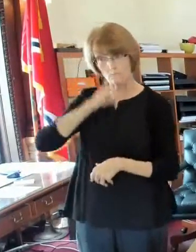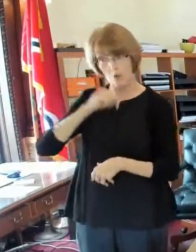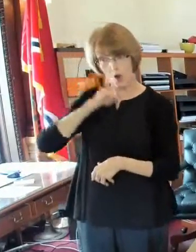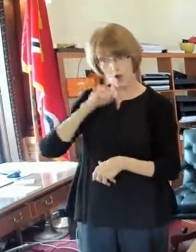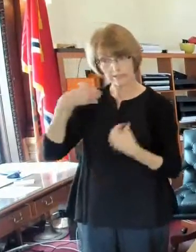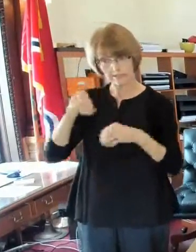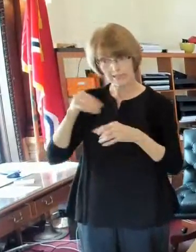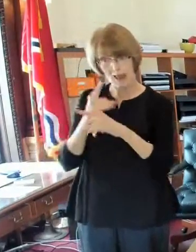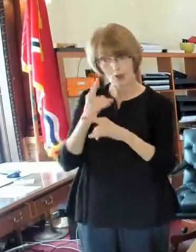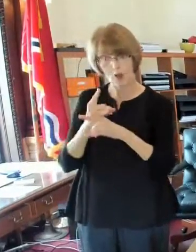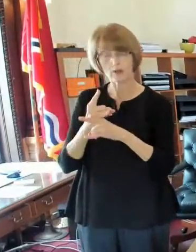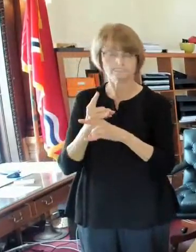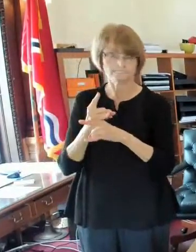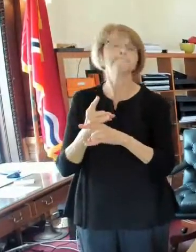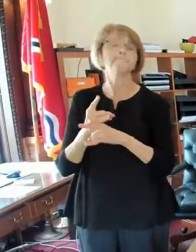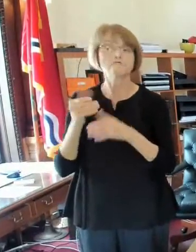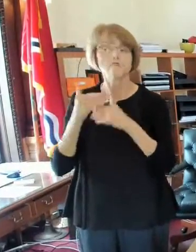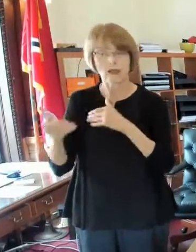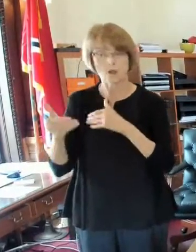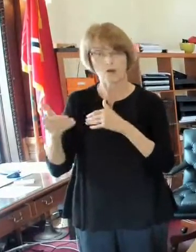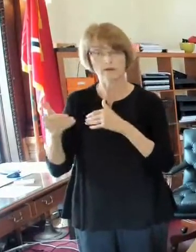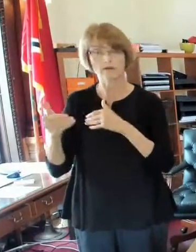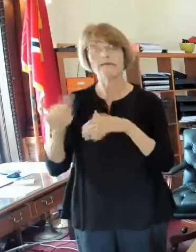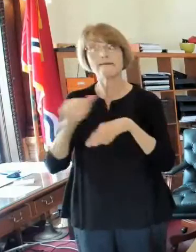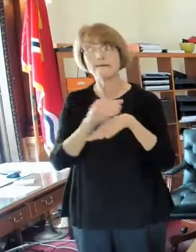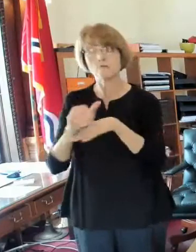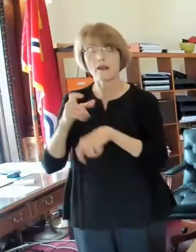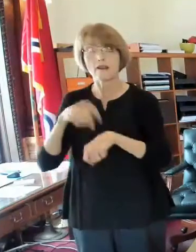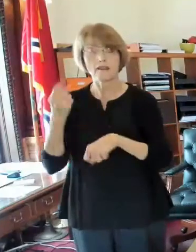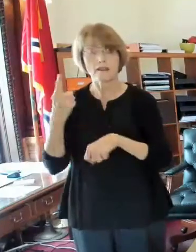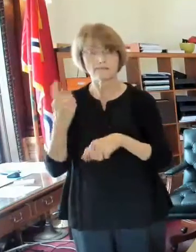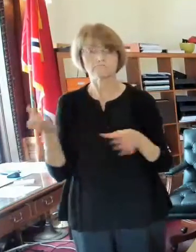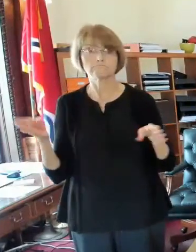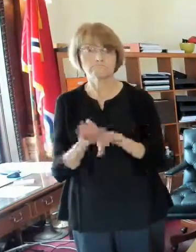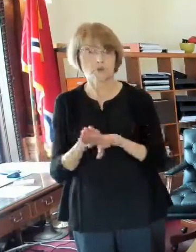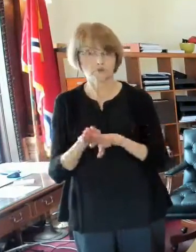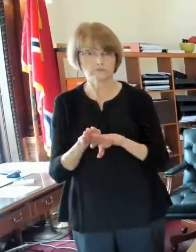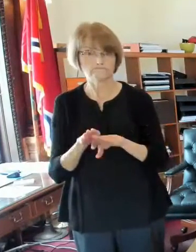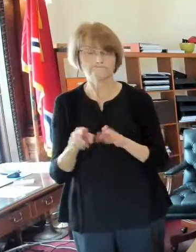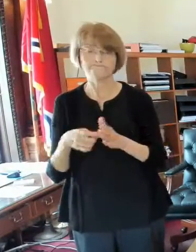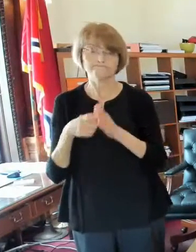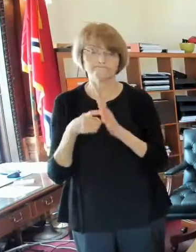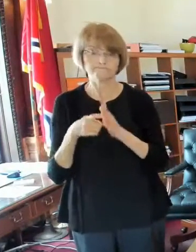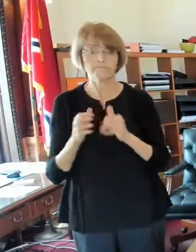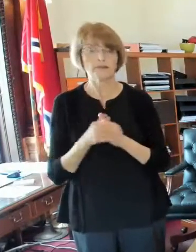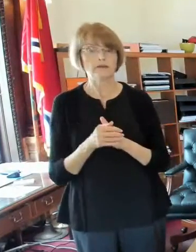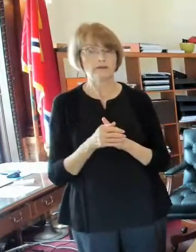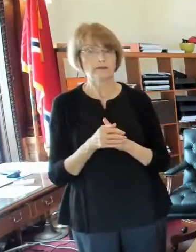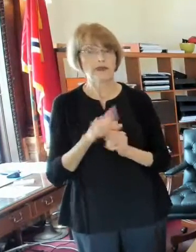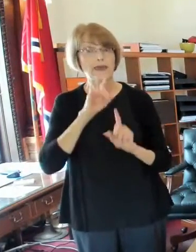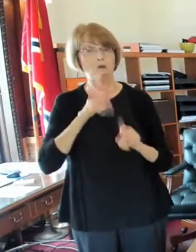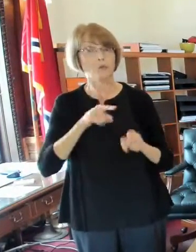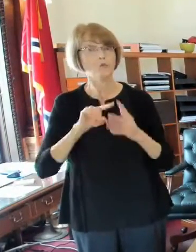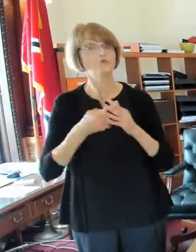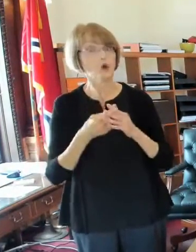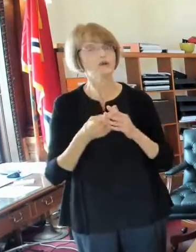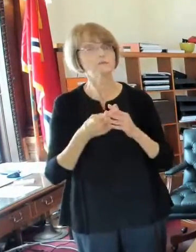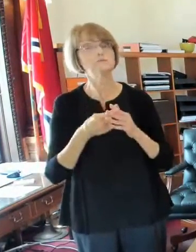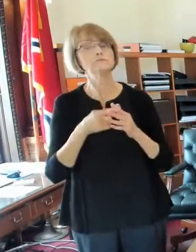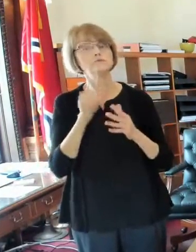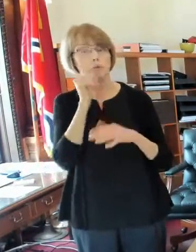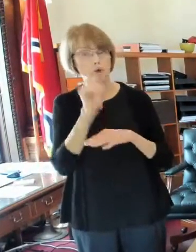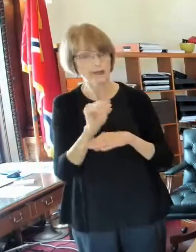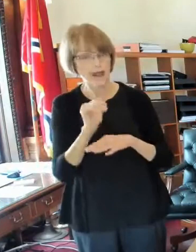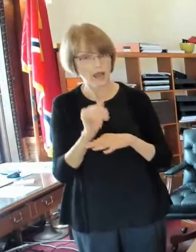alcohol will have to close at 11 p.m. As I said, the order goes into effect tomorrow night. It